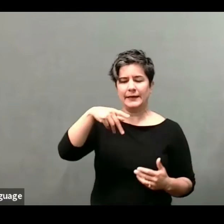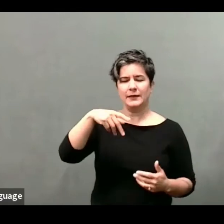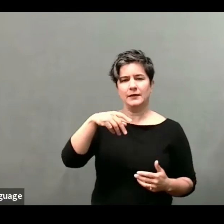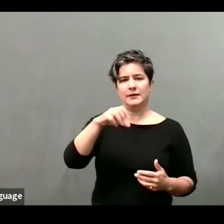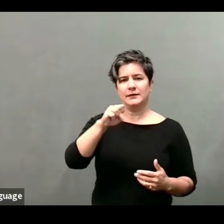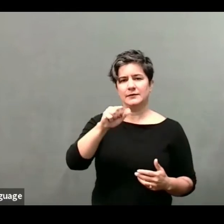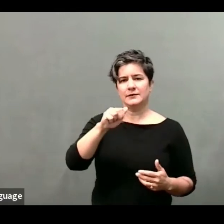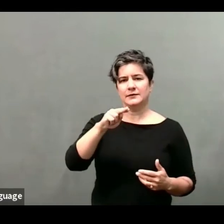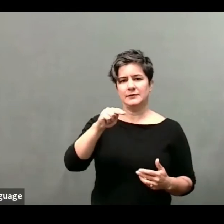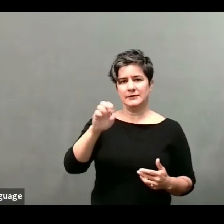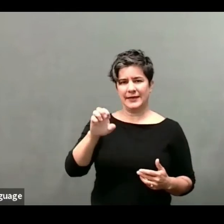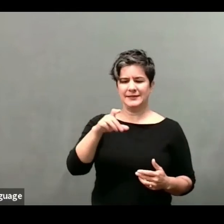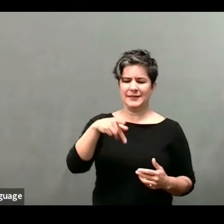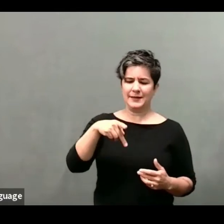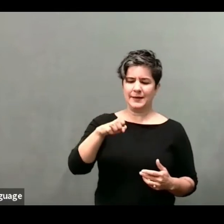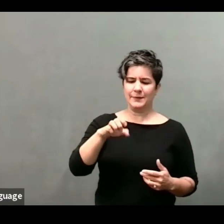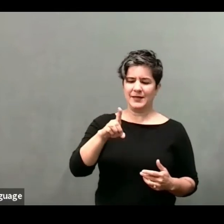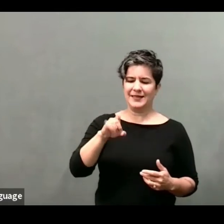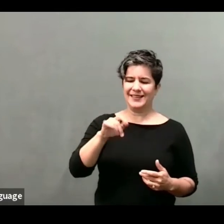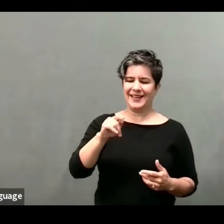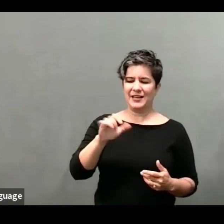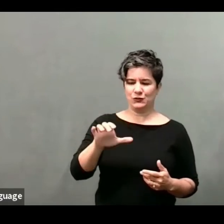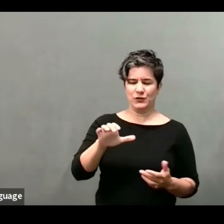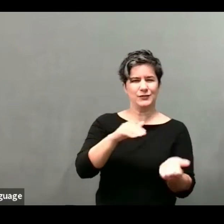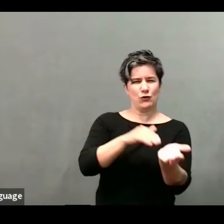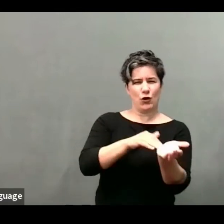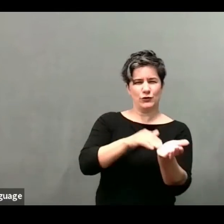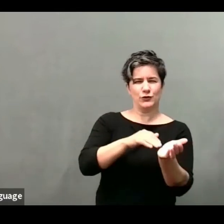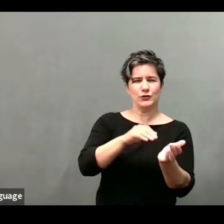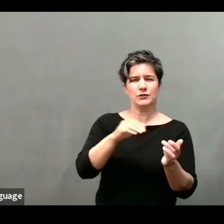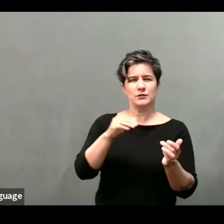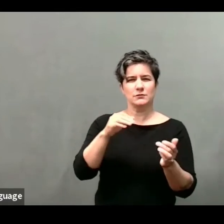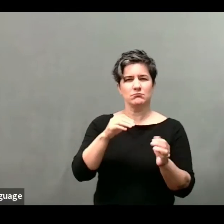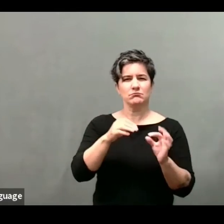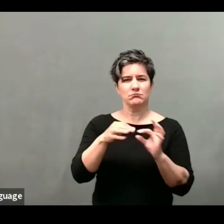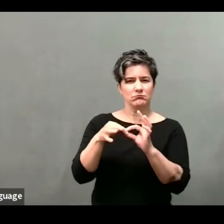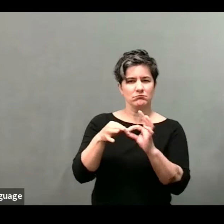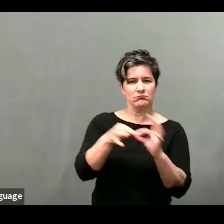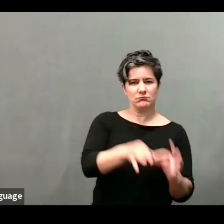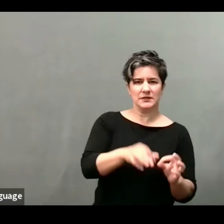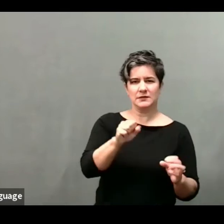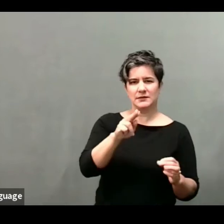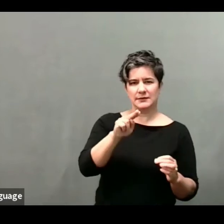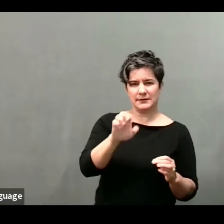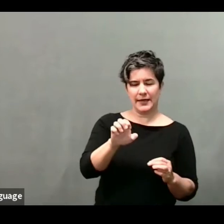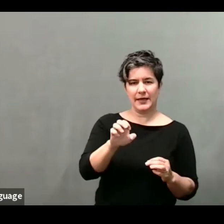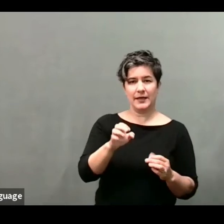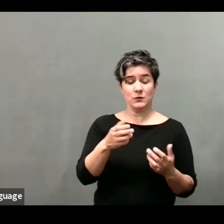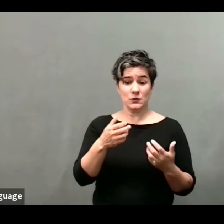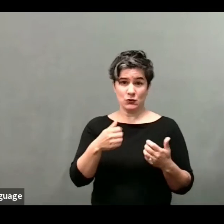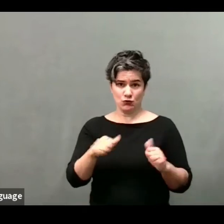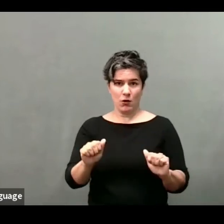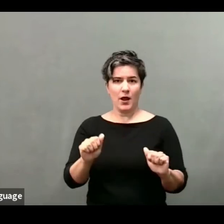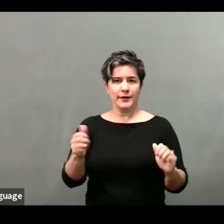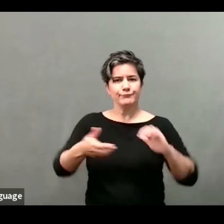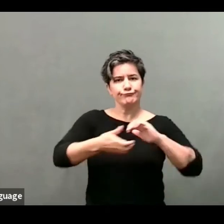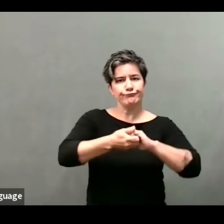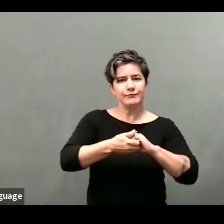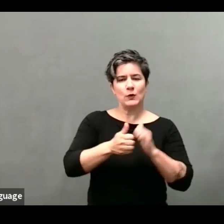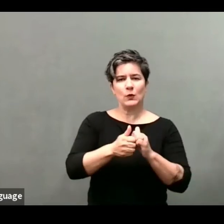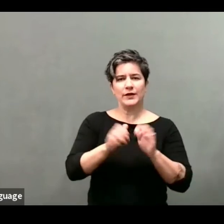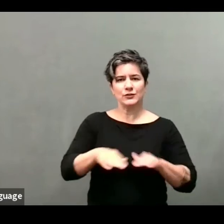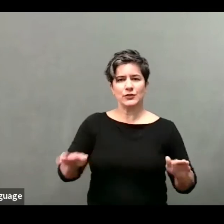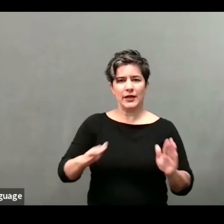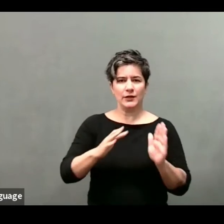Oregon currently. We're trying to change that. We're working with folks in the child abuse community to kind of increase